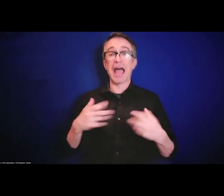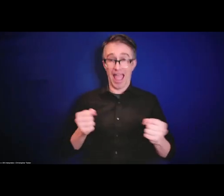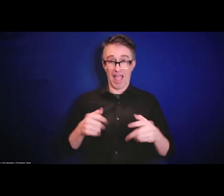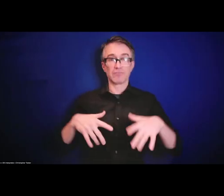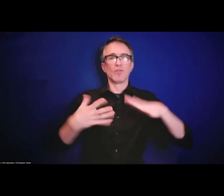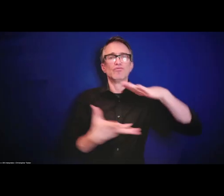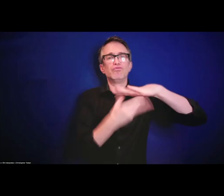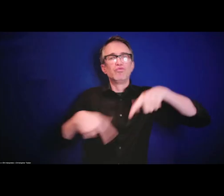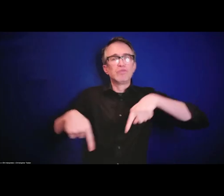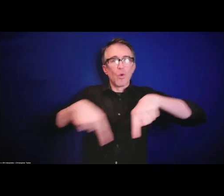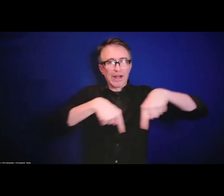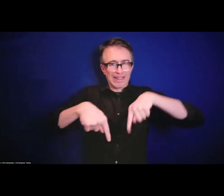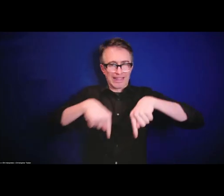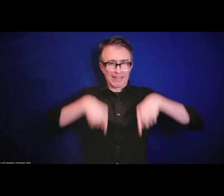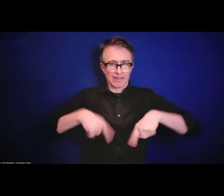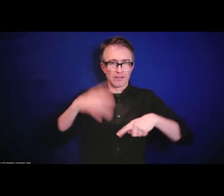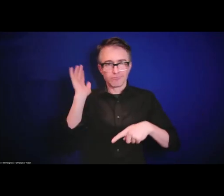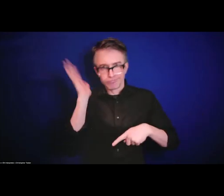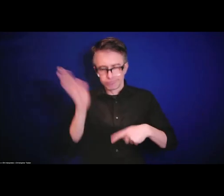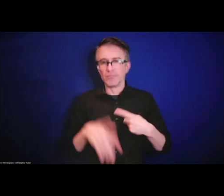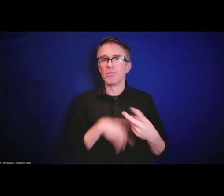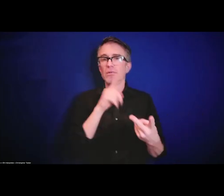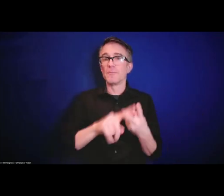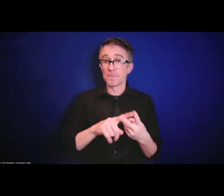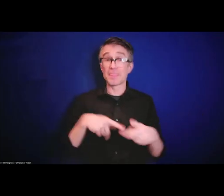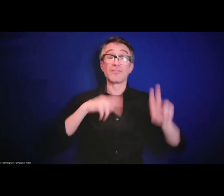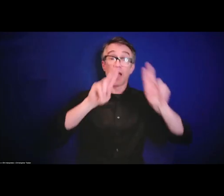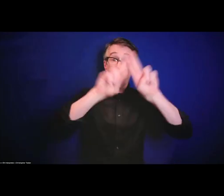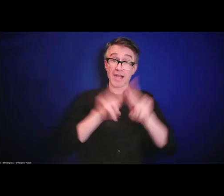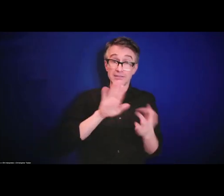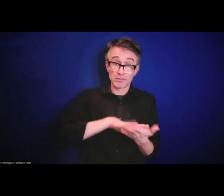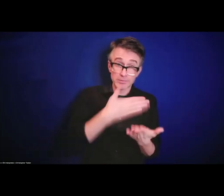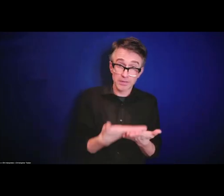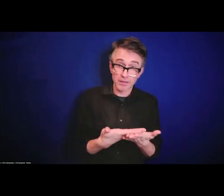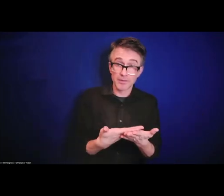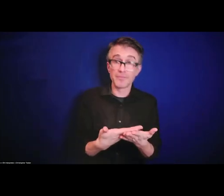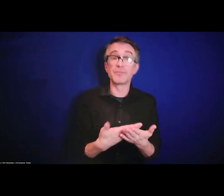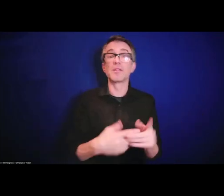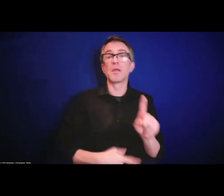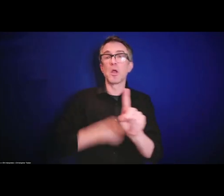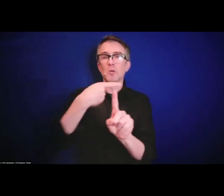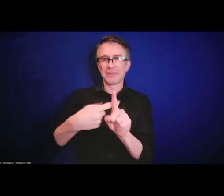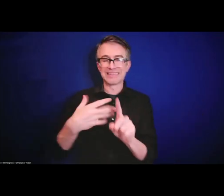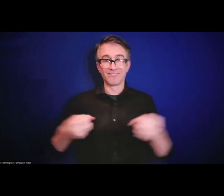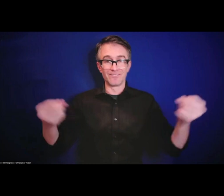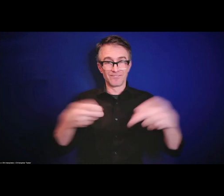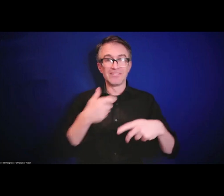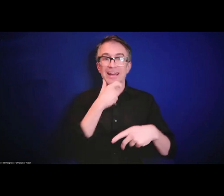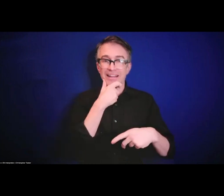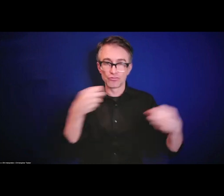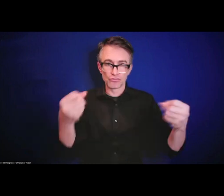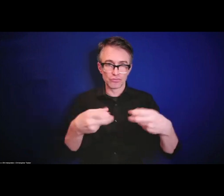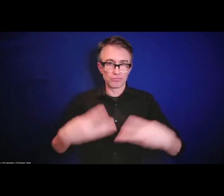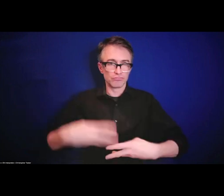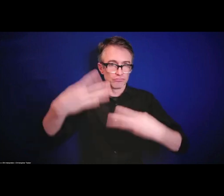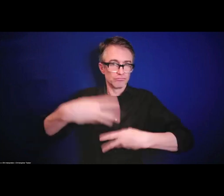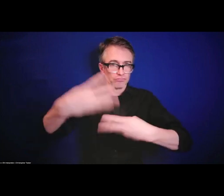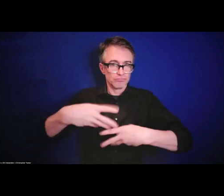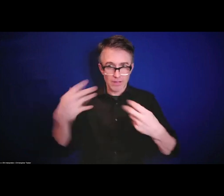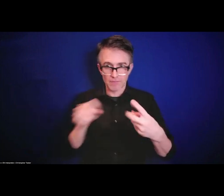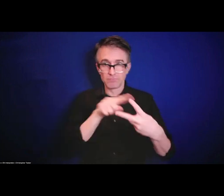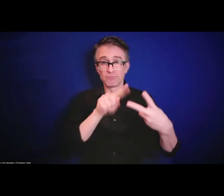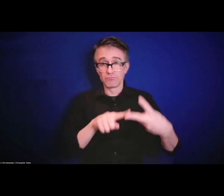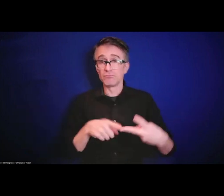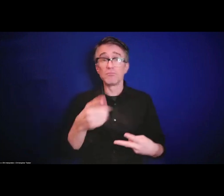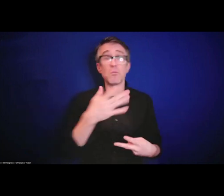real-time captioning are available throughout the session. A link to the live human English captioning has also